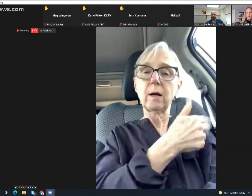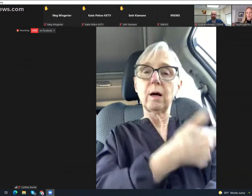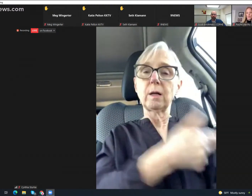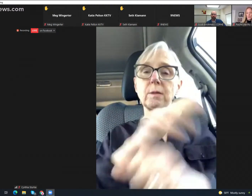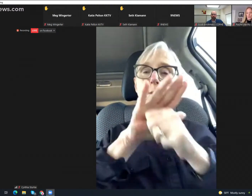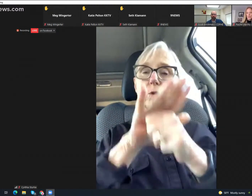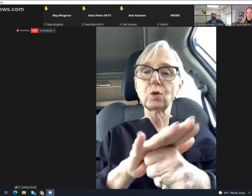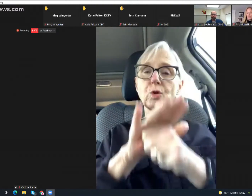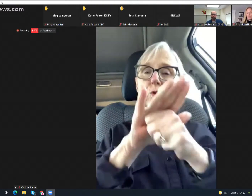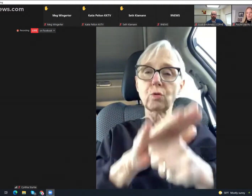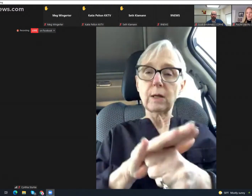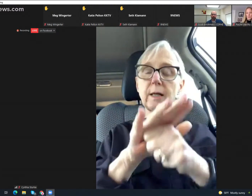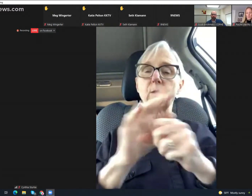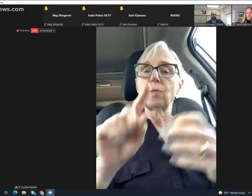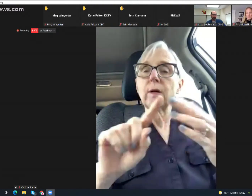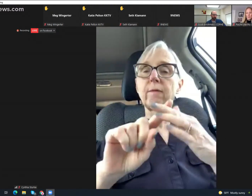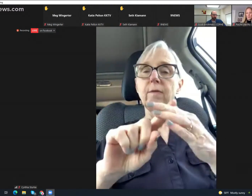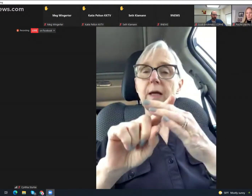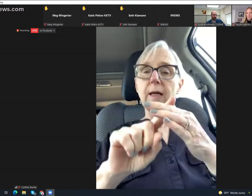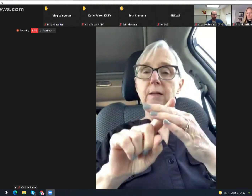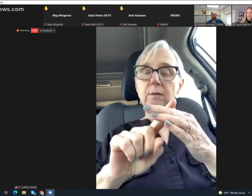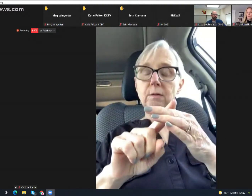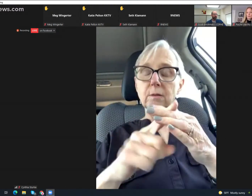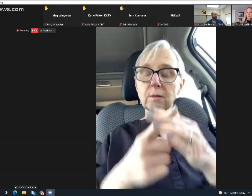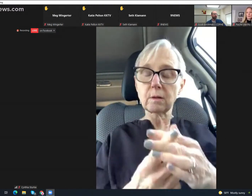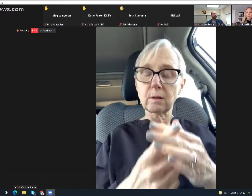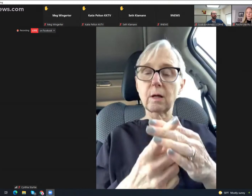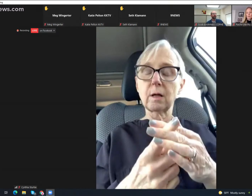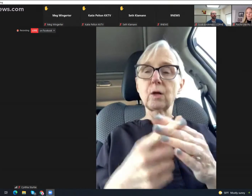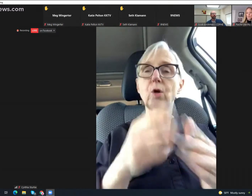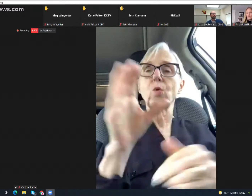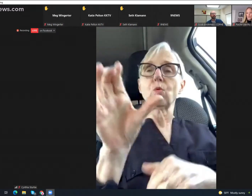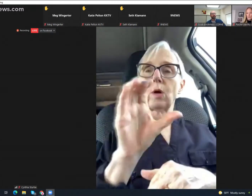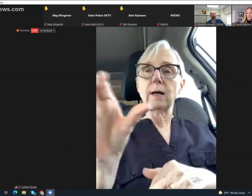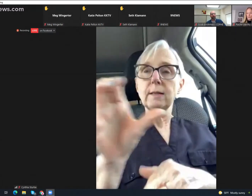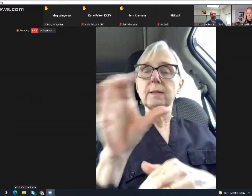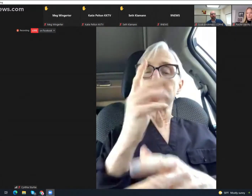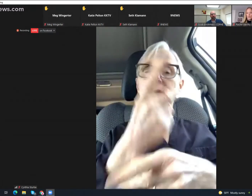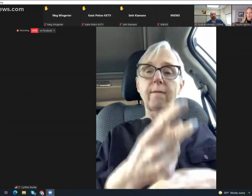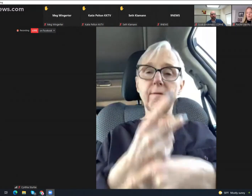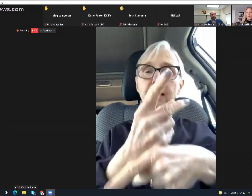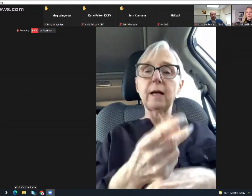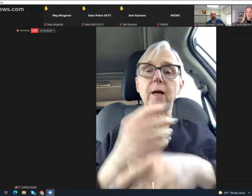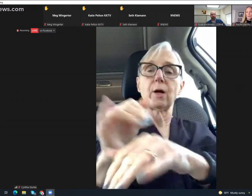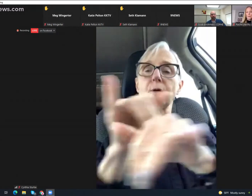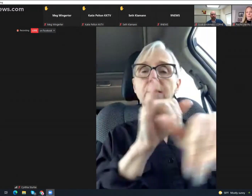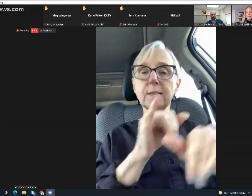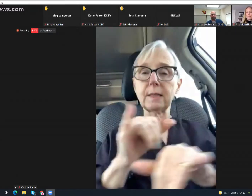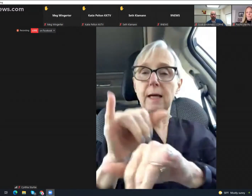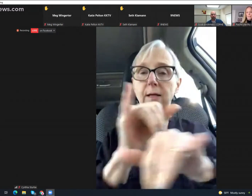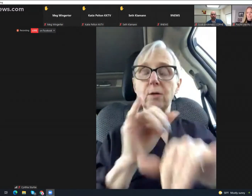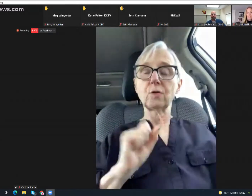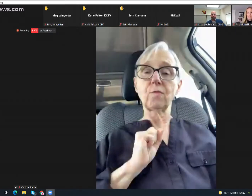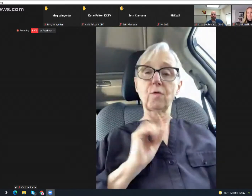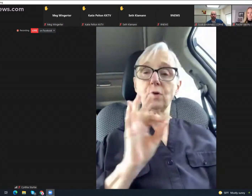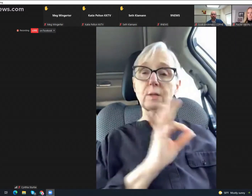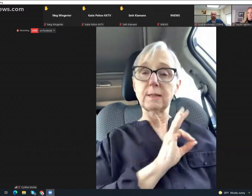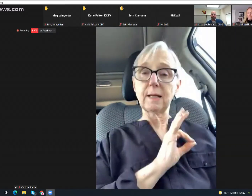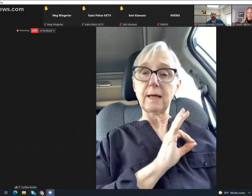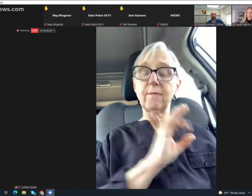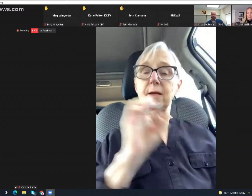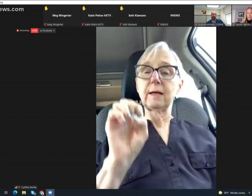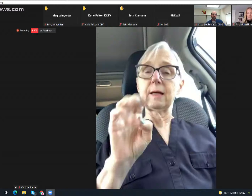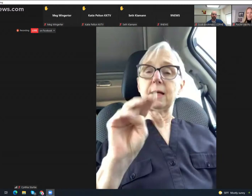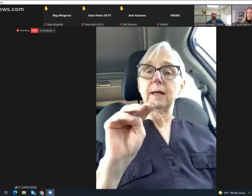we've implemented both the crisis of care standards for staffing and then for EMS last week.